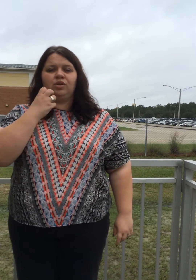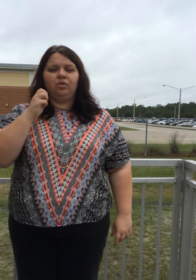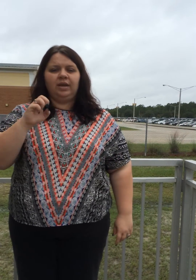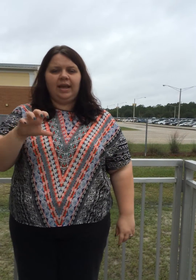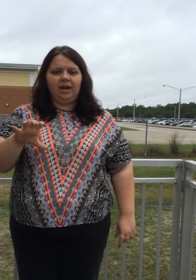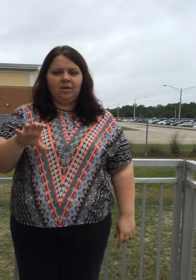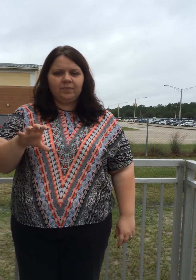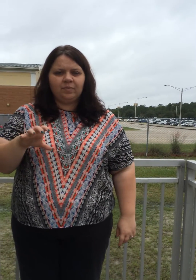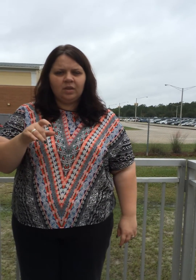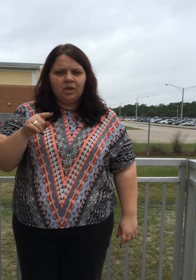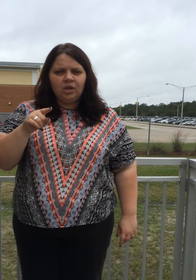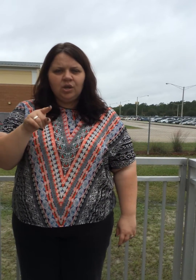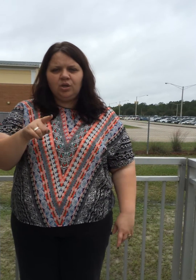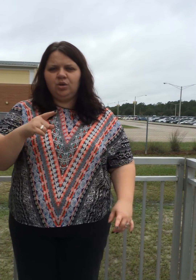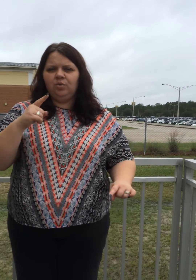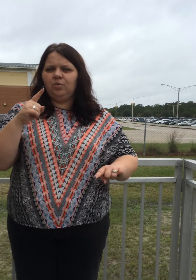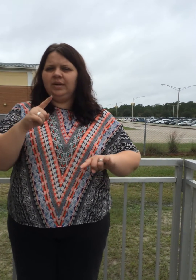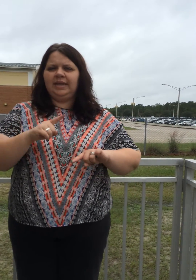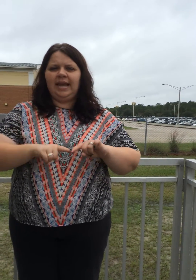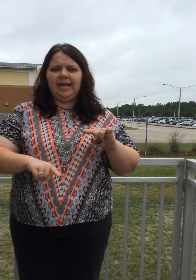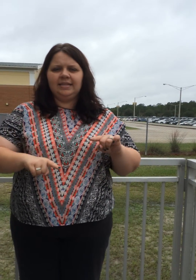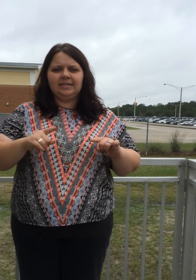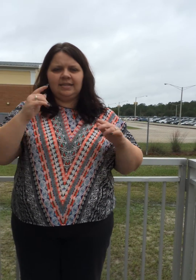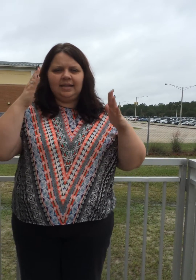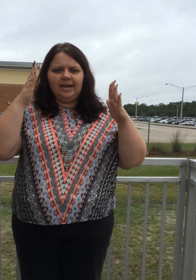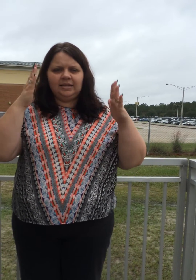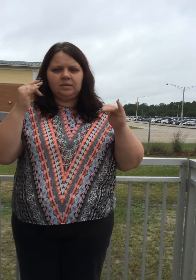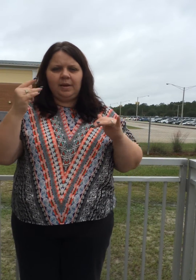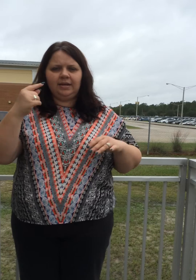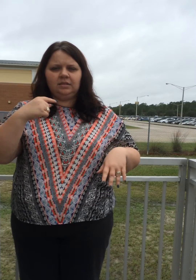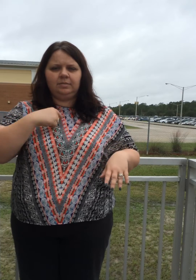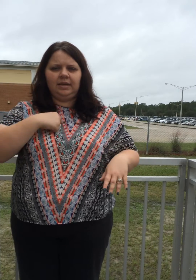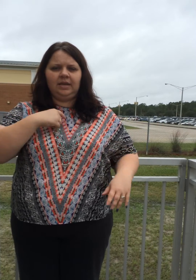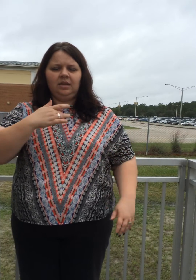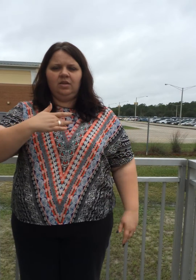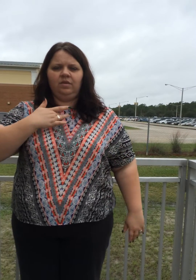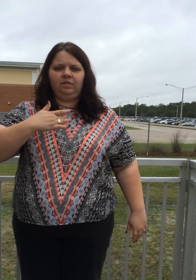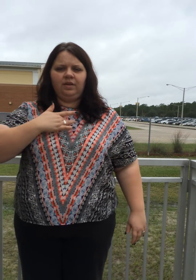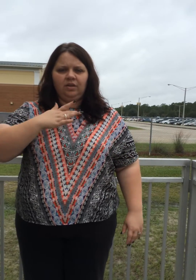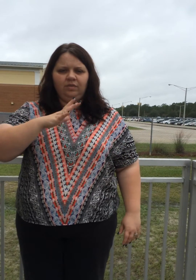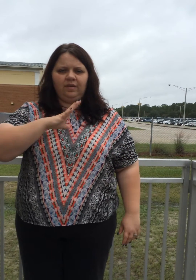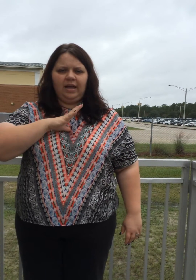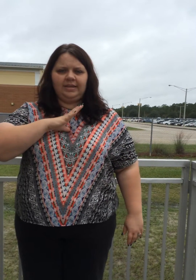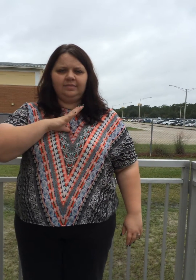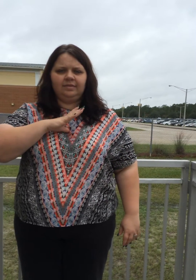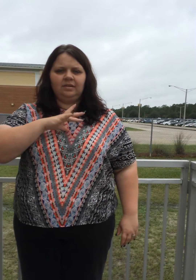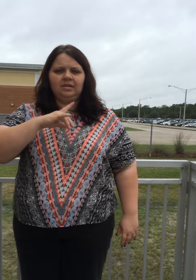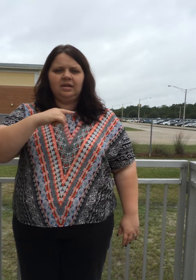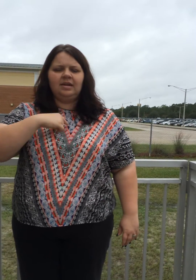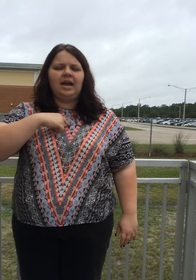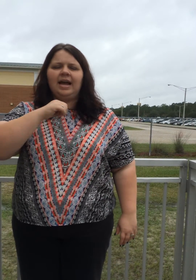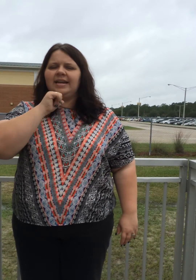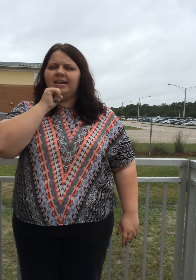don't care, you can't expect me feel fine, I